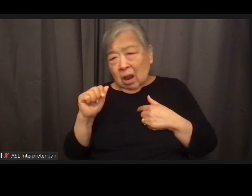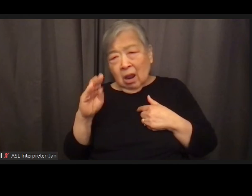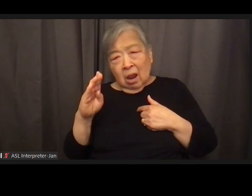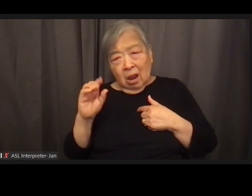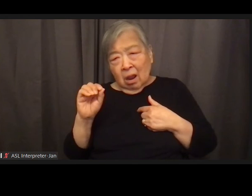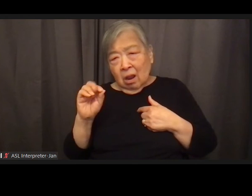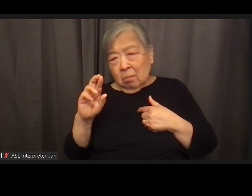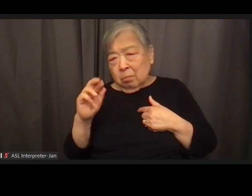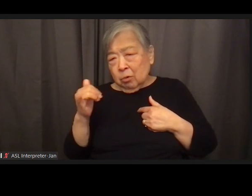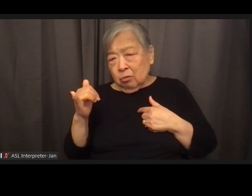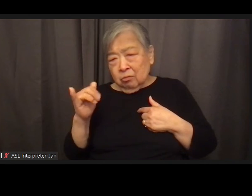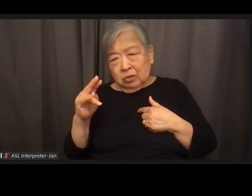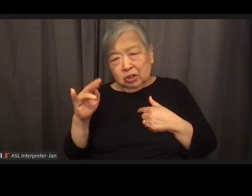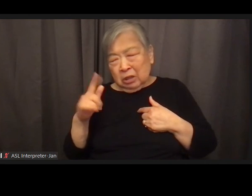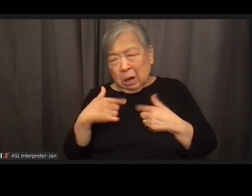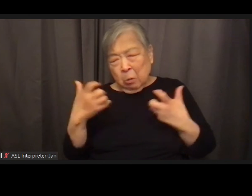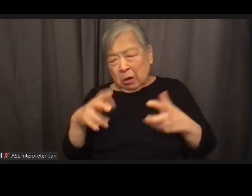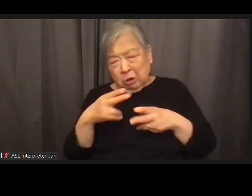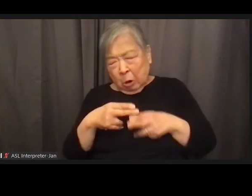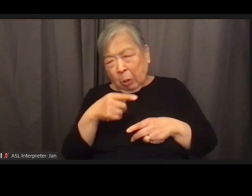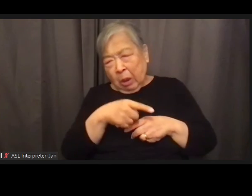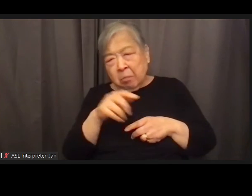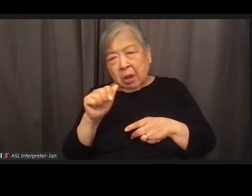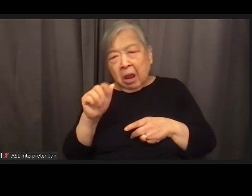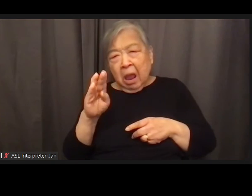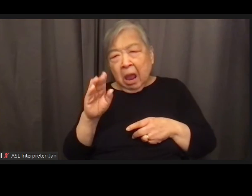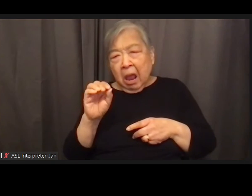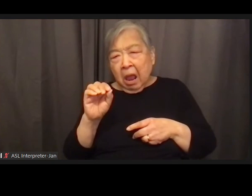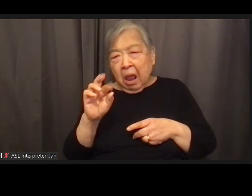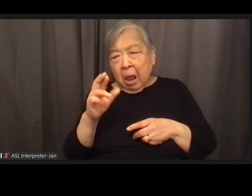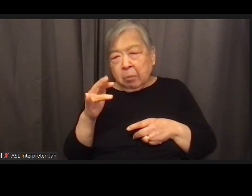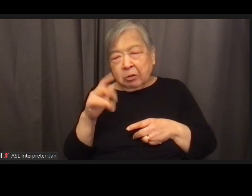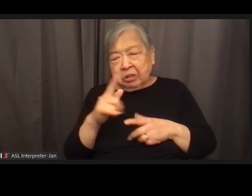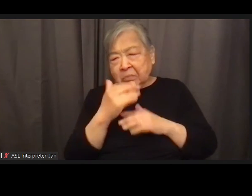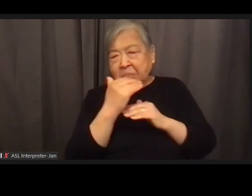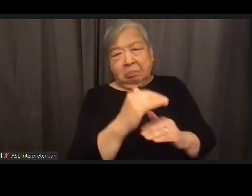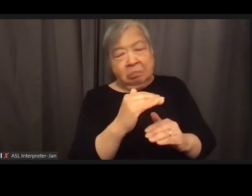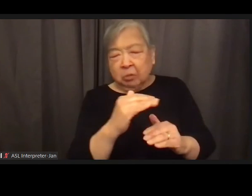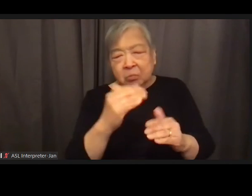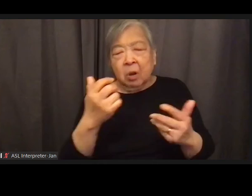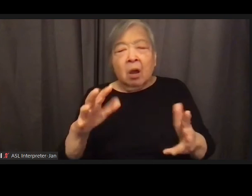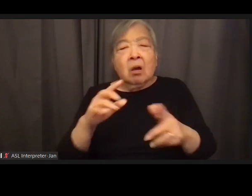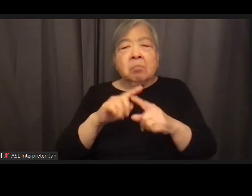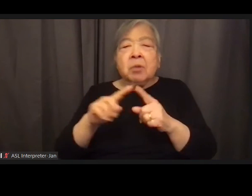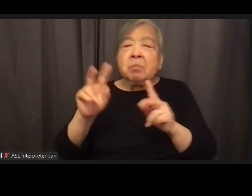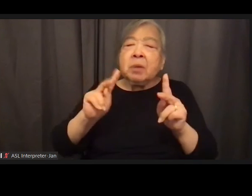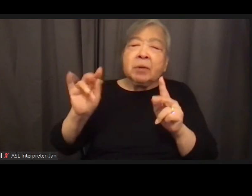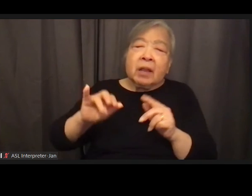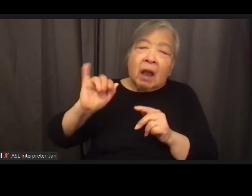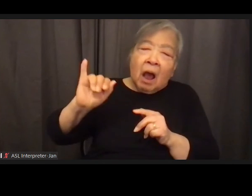that puts them in a box. Yeah. But people like Ivan Sen